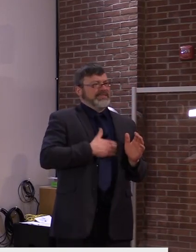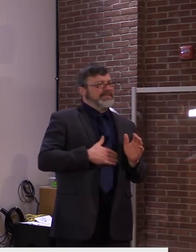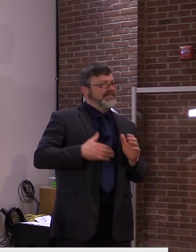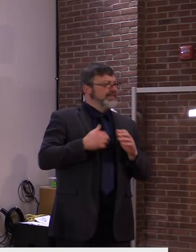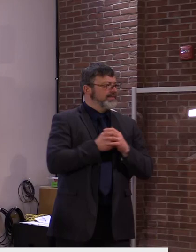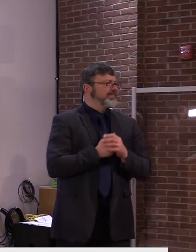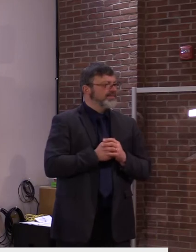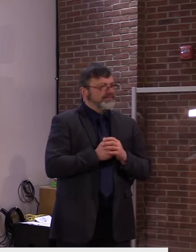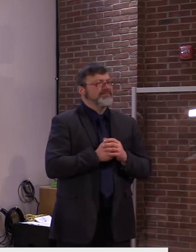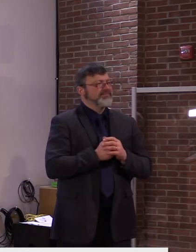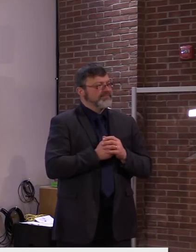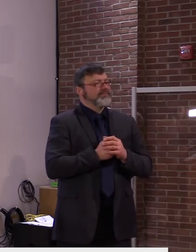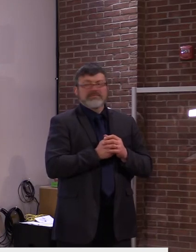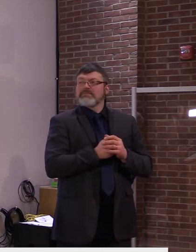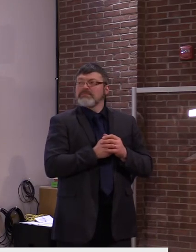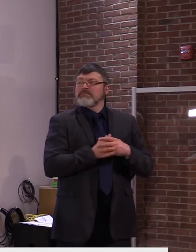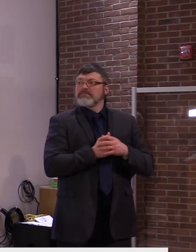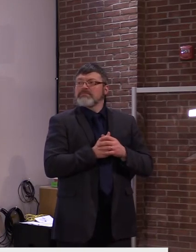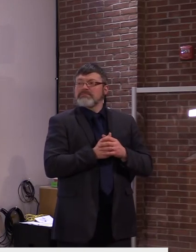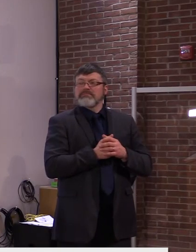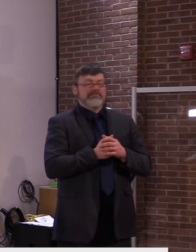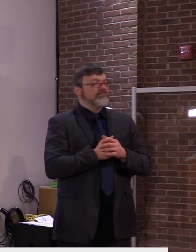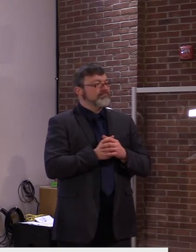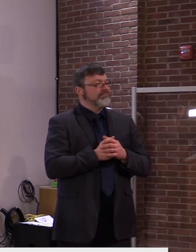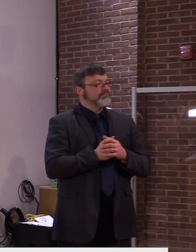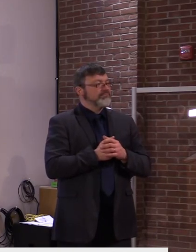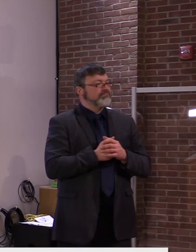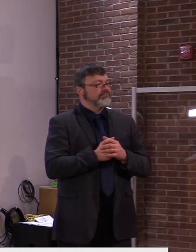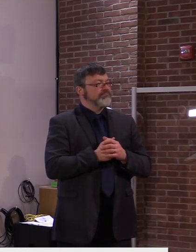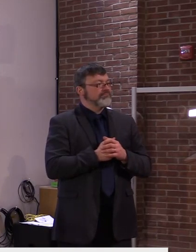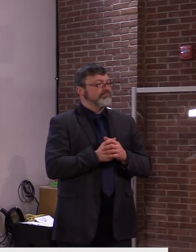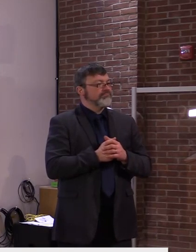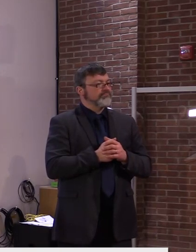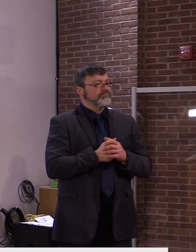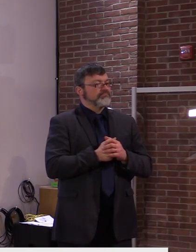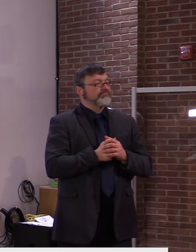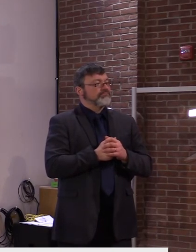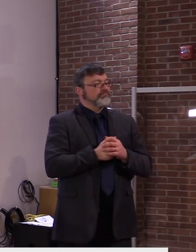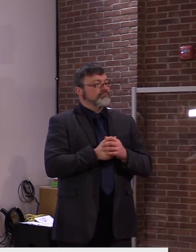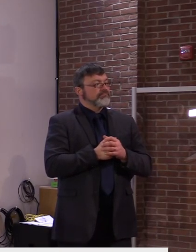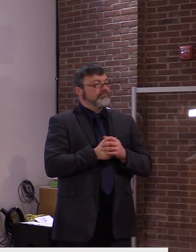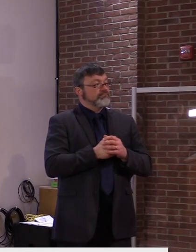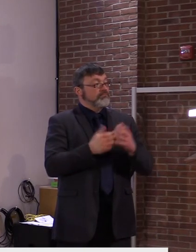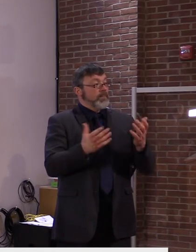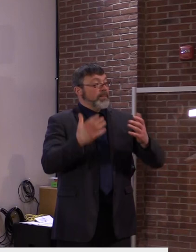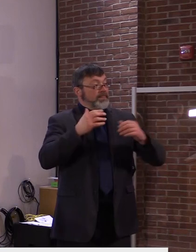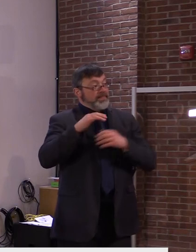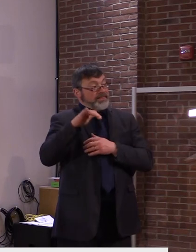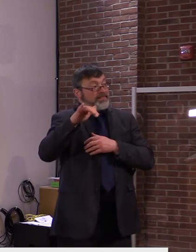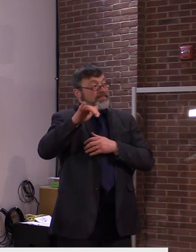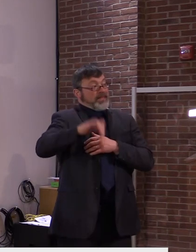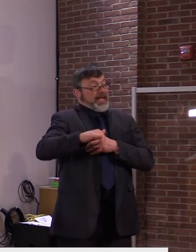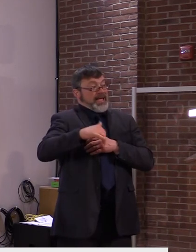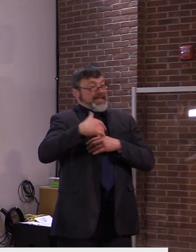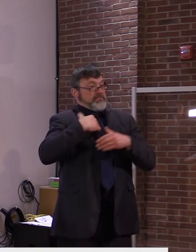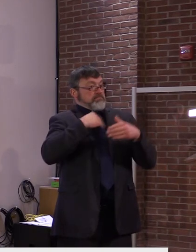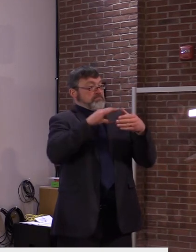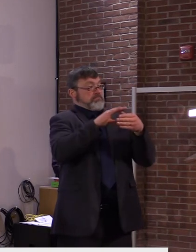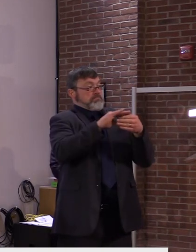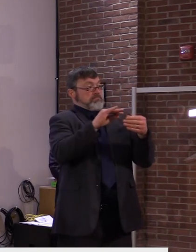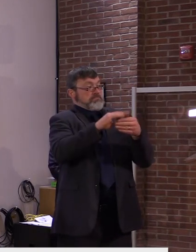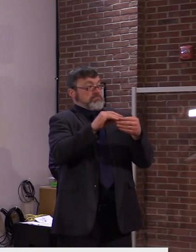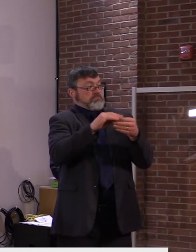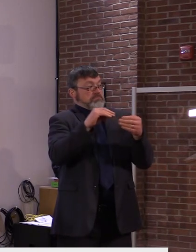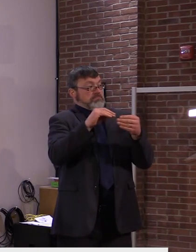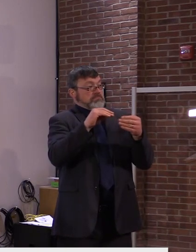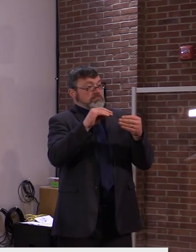to consistently and conscientiously taking these everyday actions to prevent COVID-19,